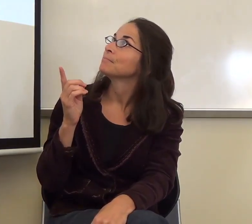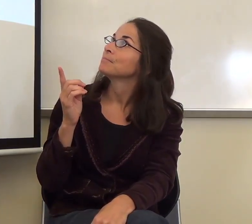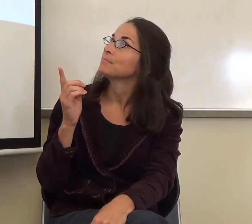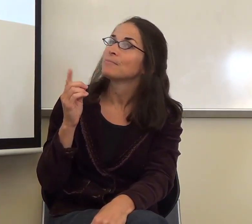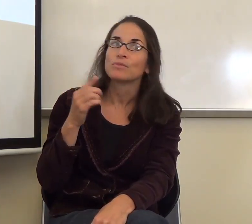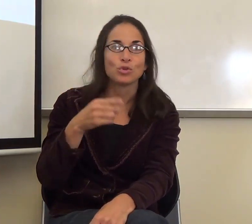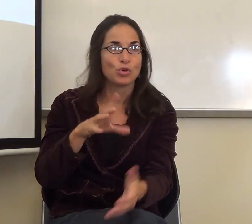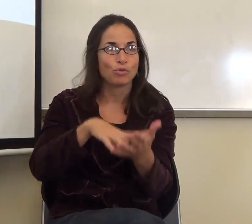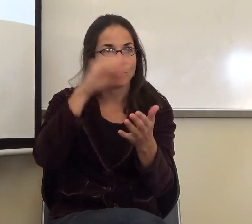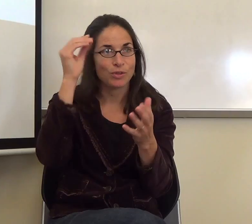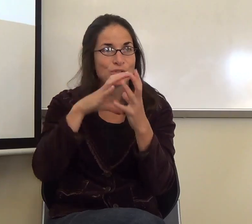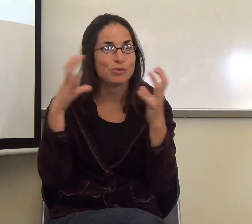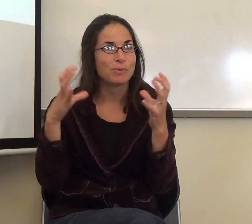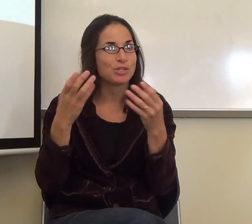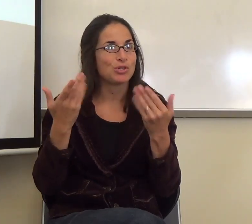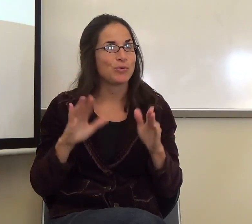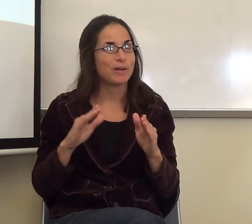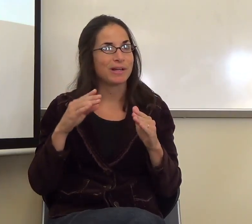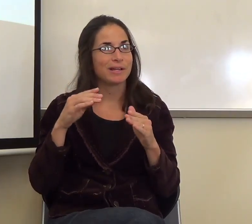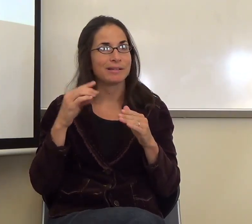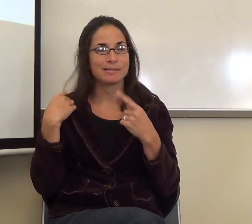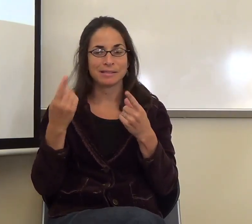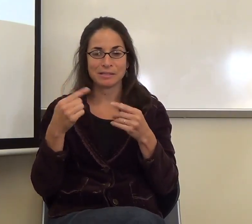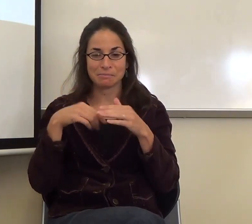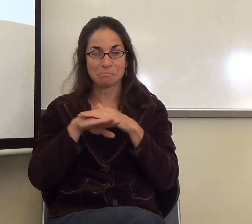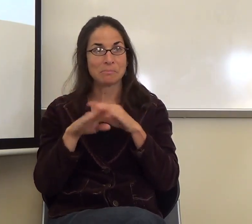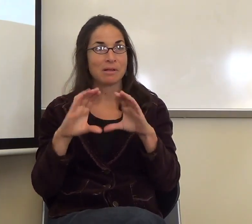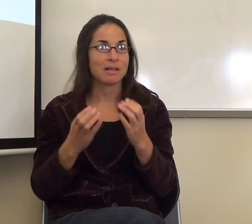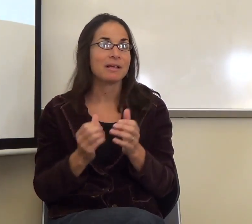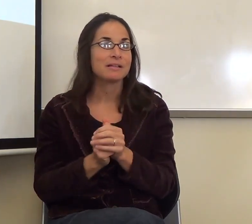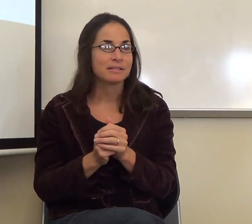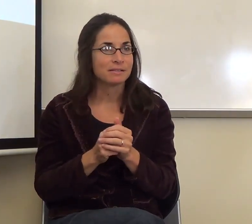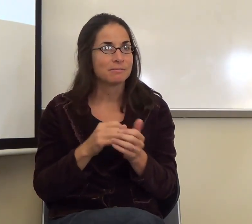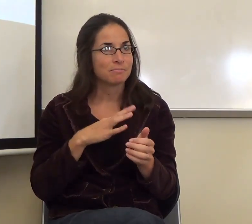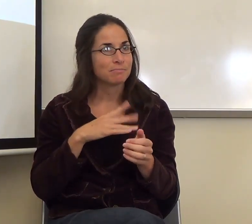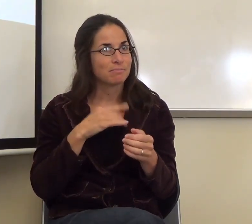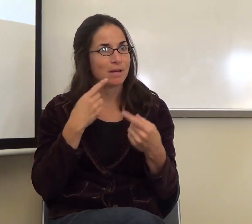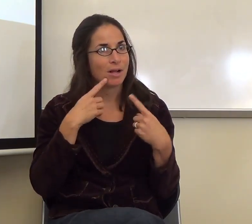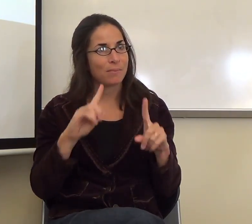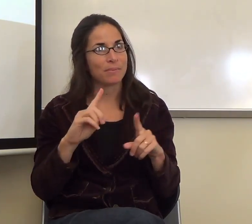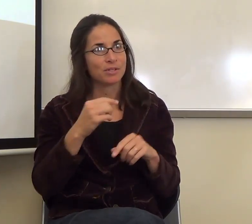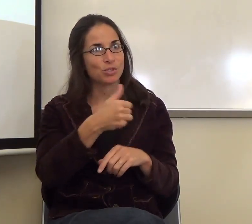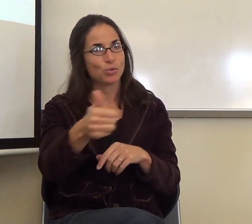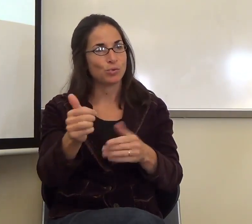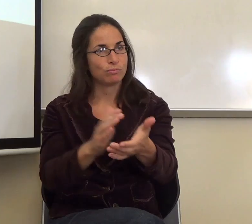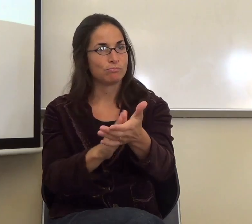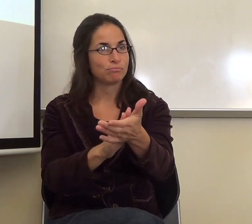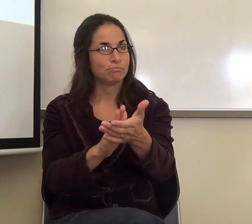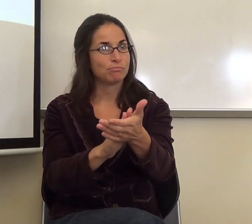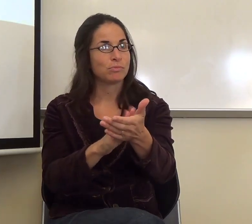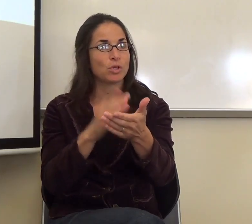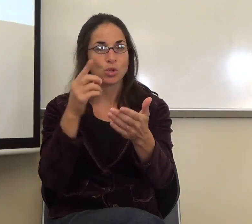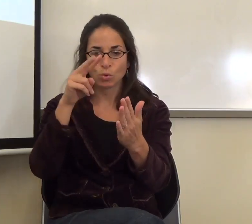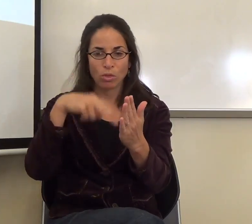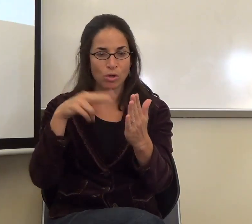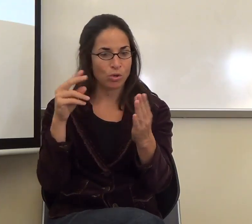learned since coming in here. I don't think you realize what an accomplishment that is on your end, that you can just glance at a paragraph and